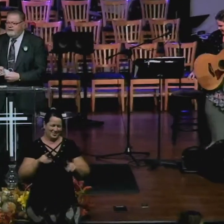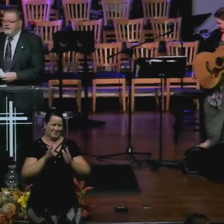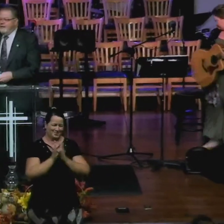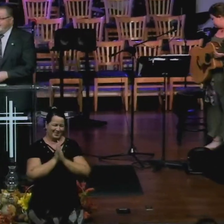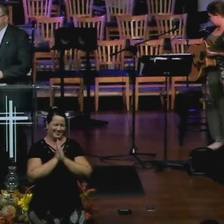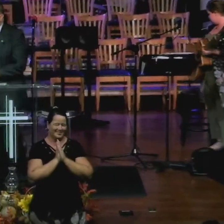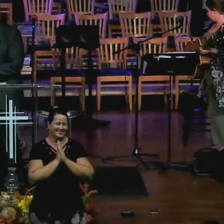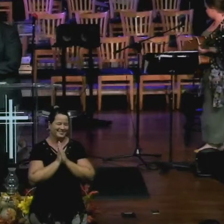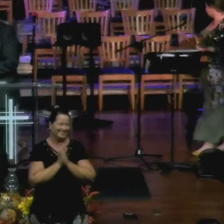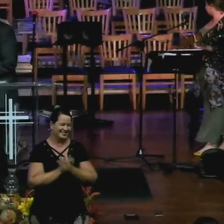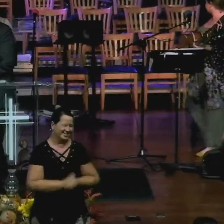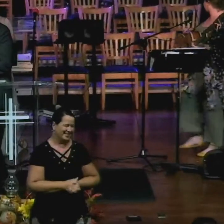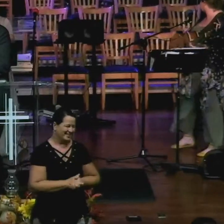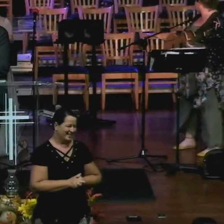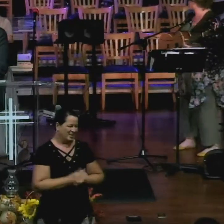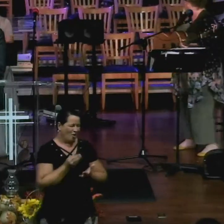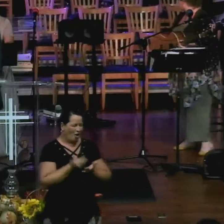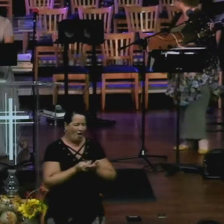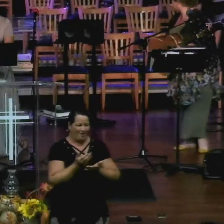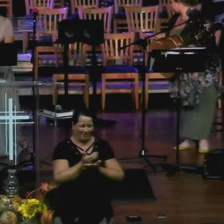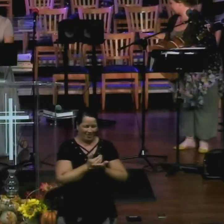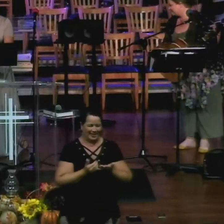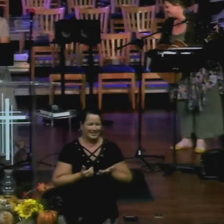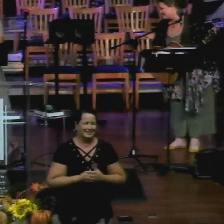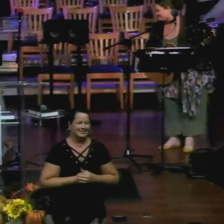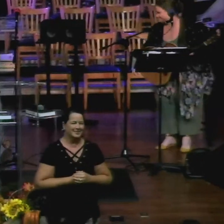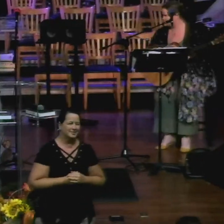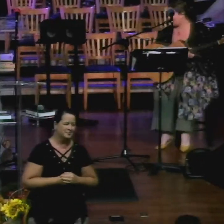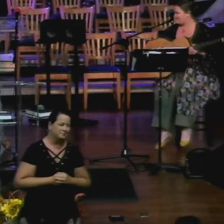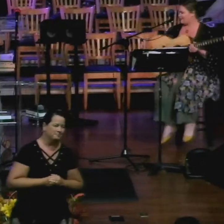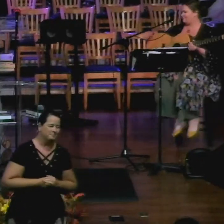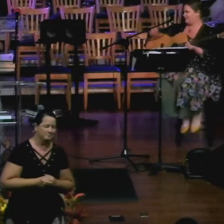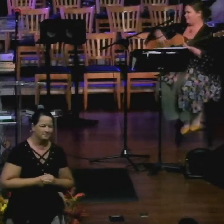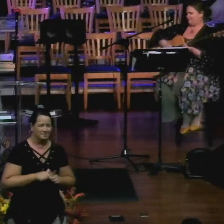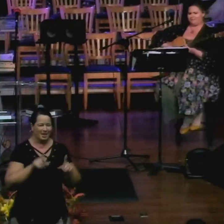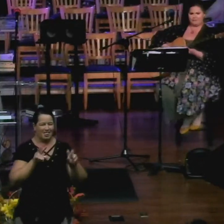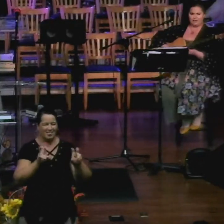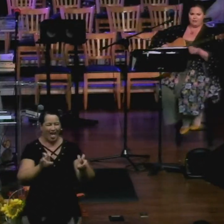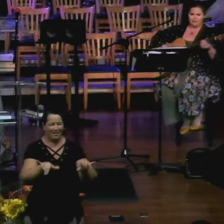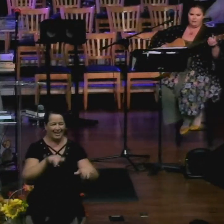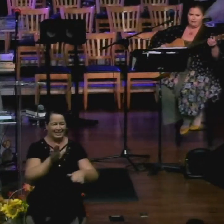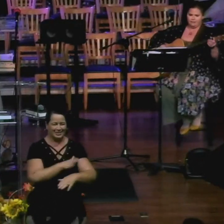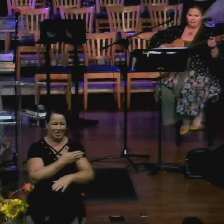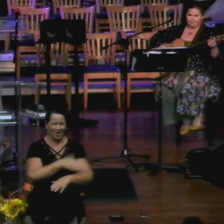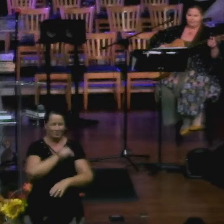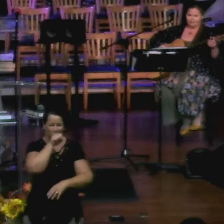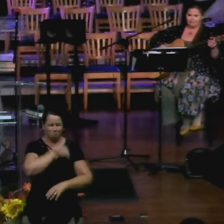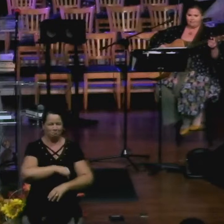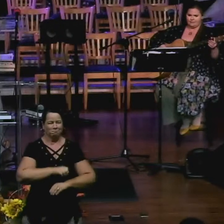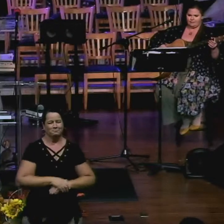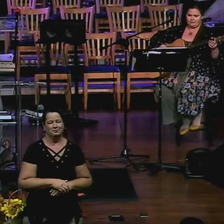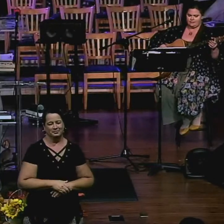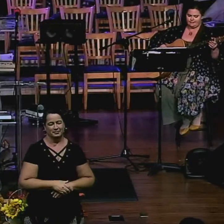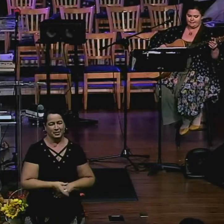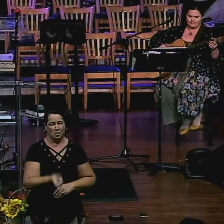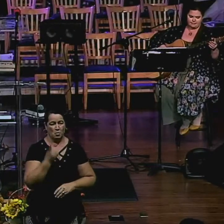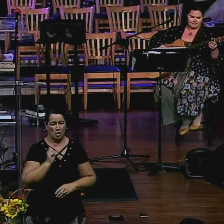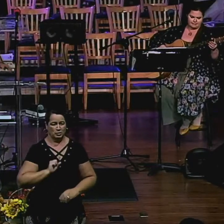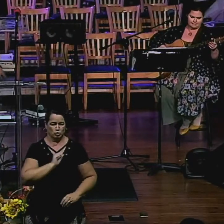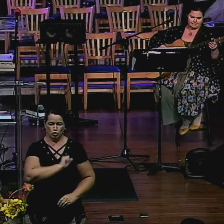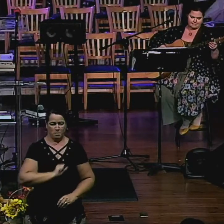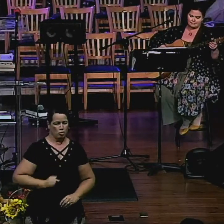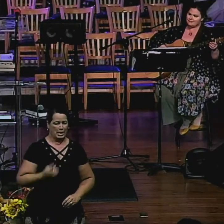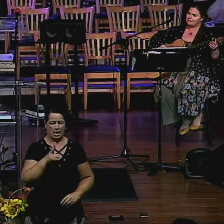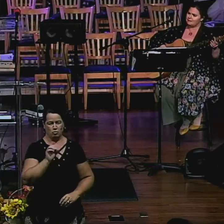and the offering. And let me just say, I love that song. And we have one superhero